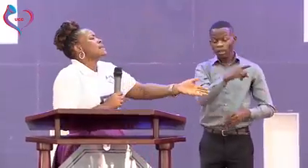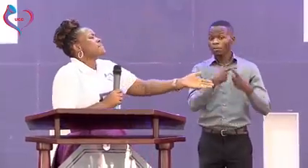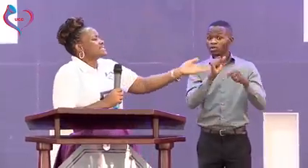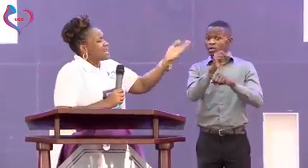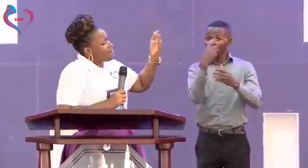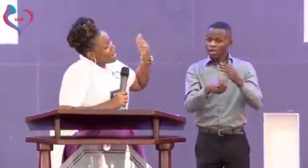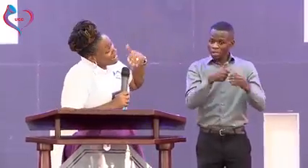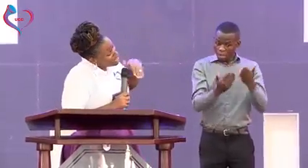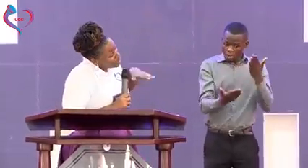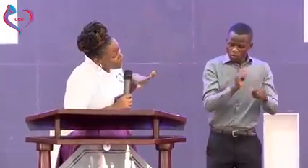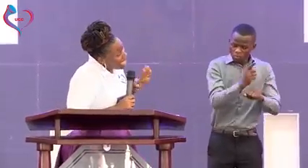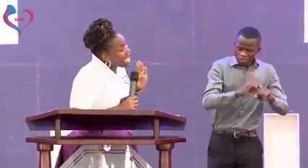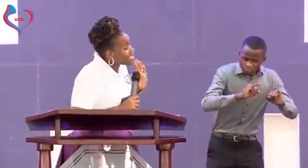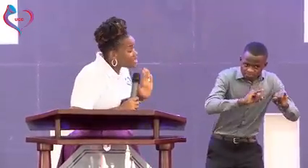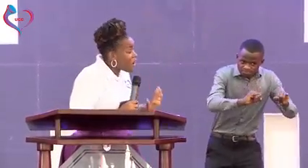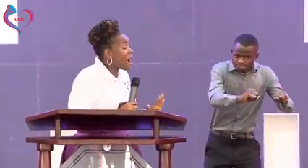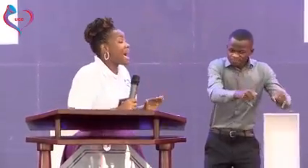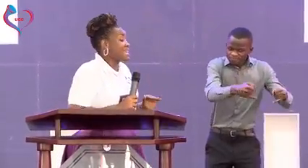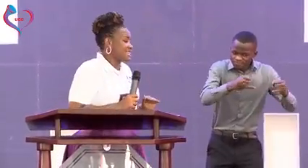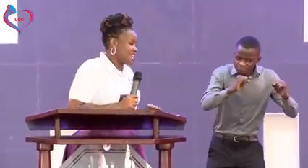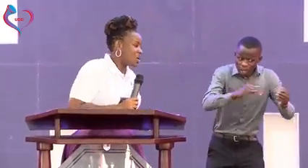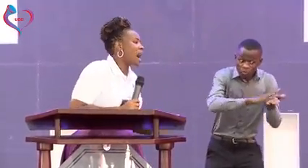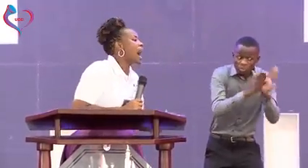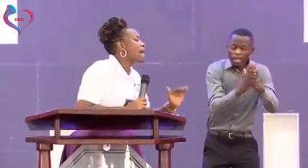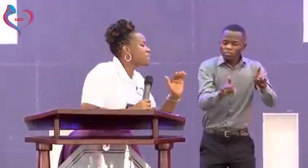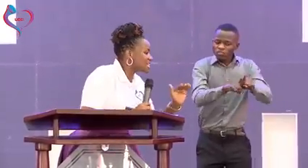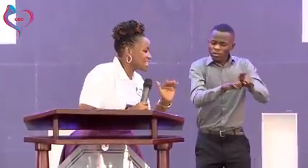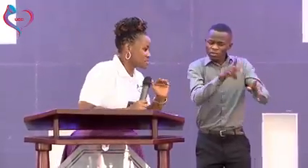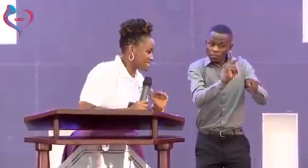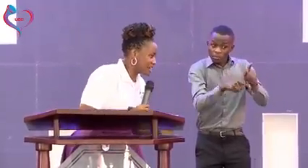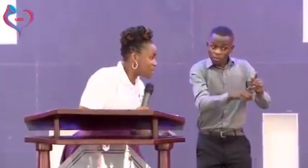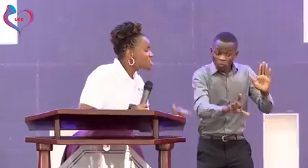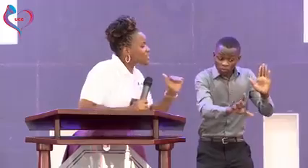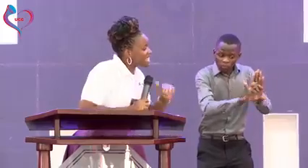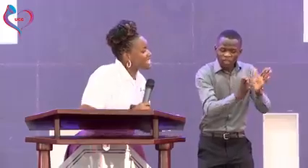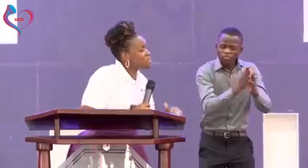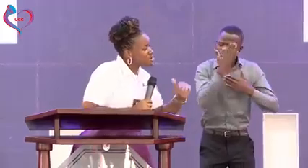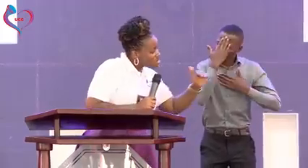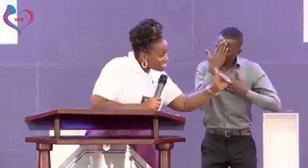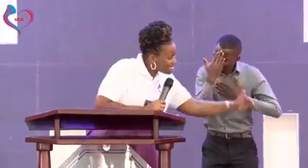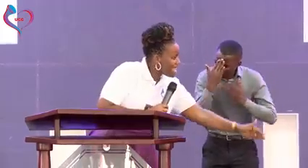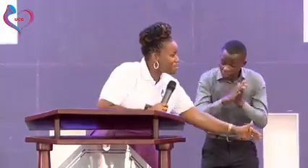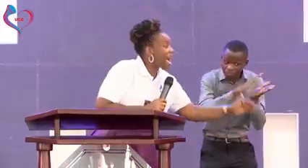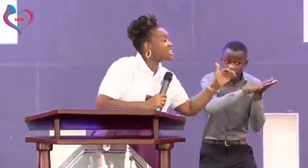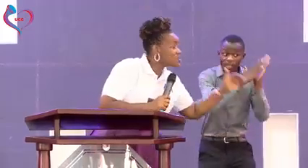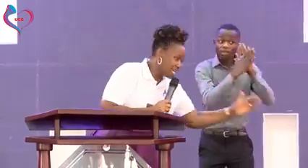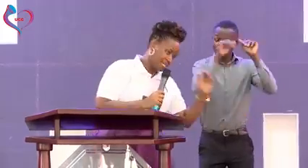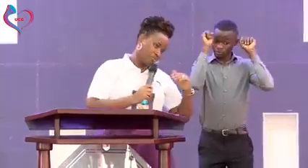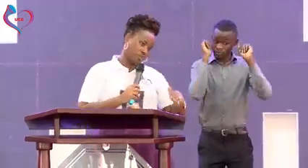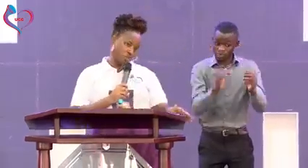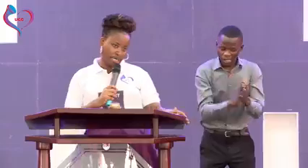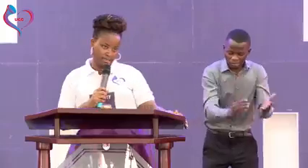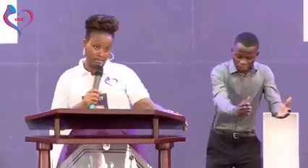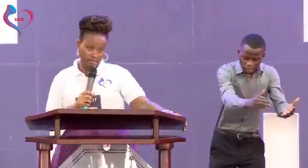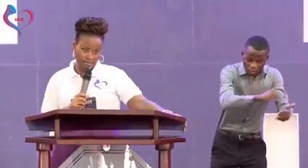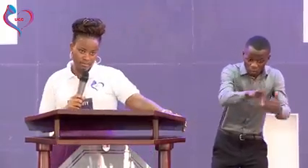he masqueraded to be as though under the law, humbled himself so that he may reach them and win